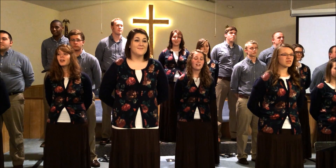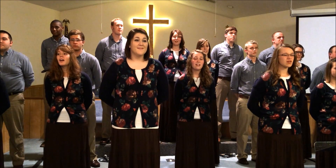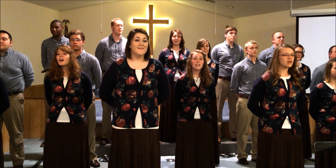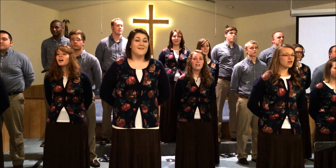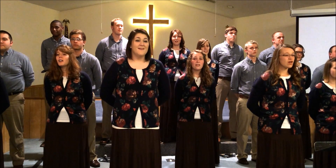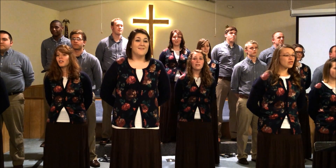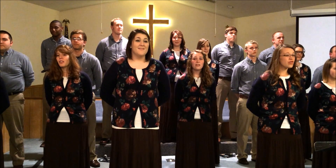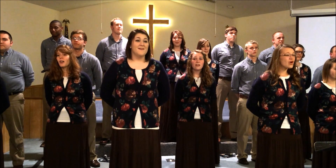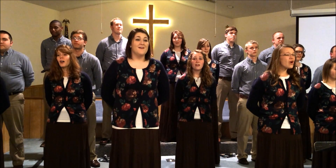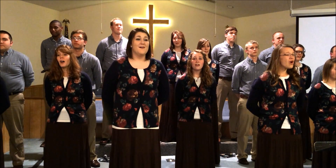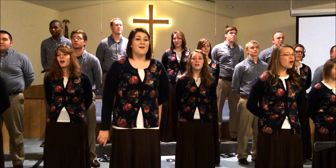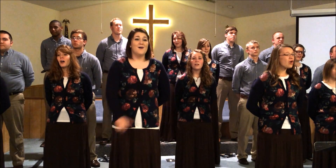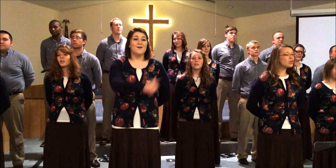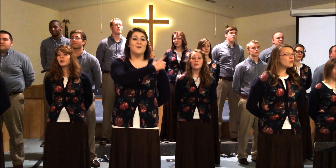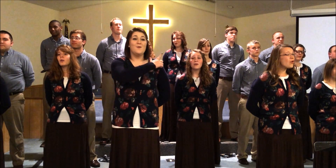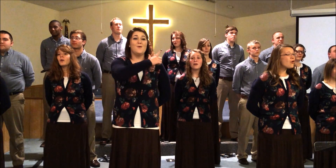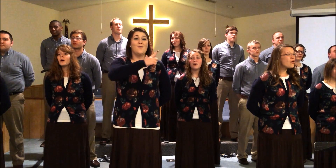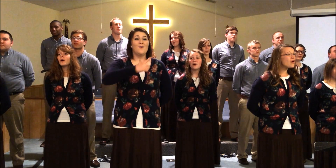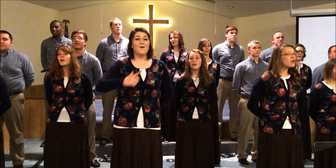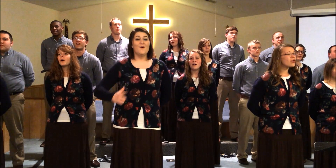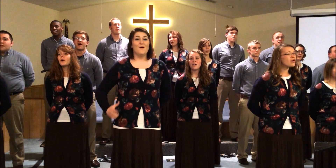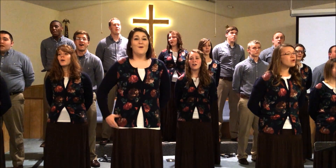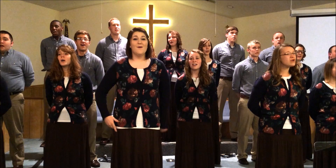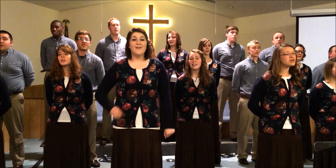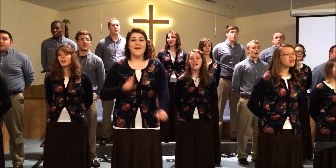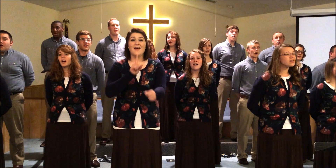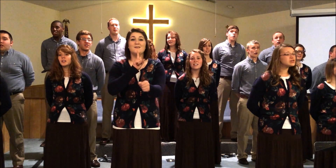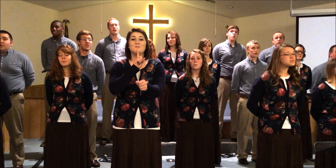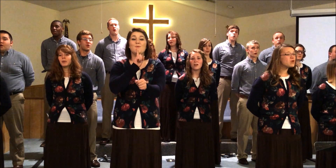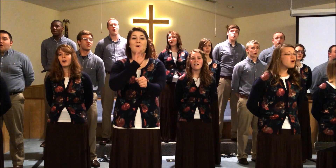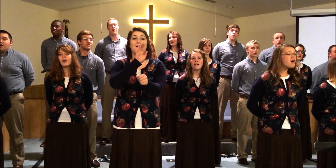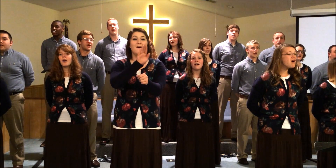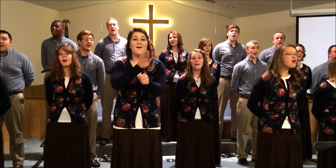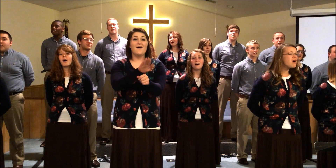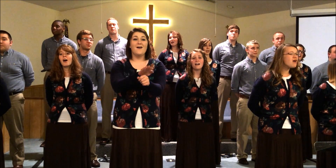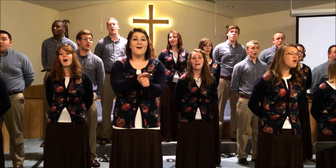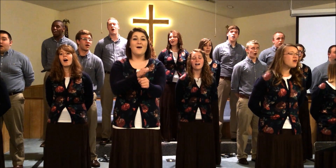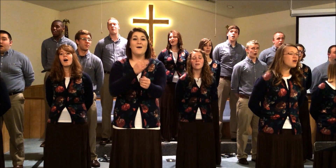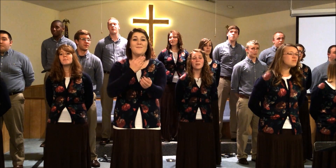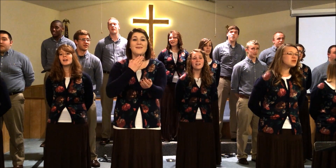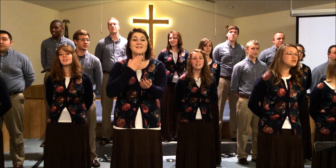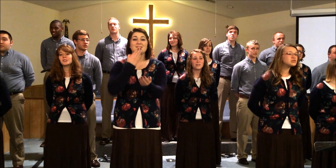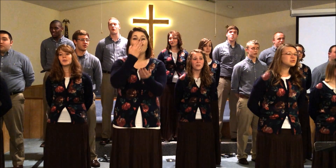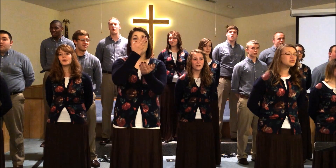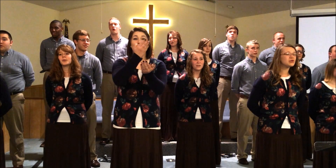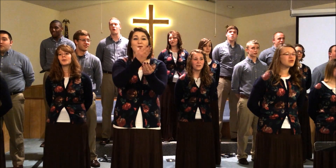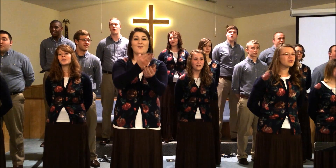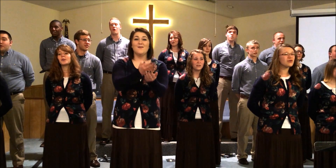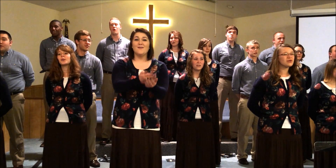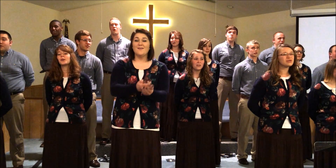The Lord has promised good